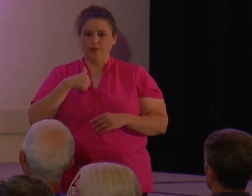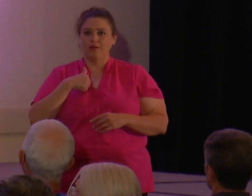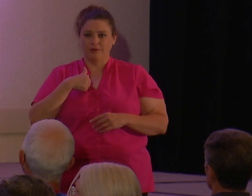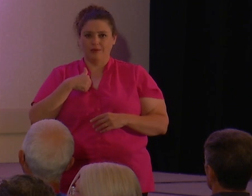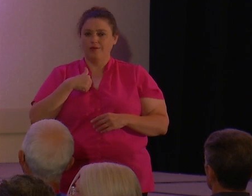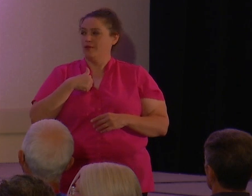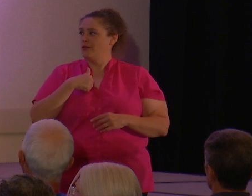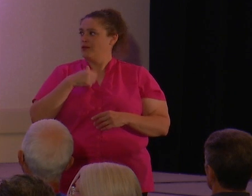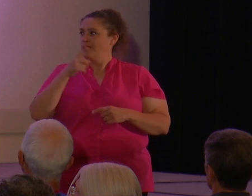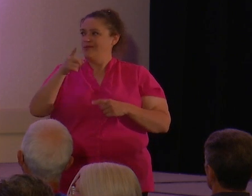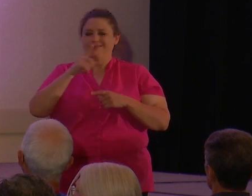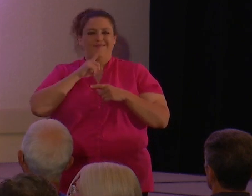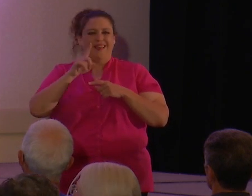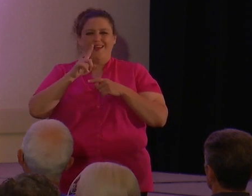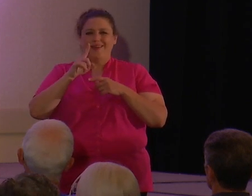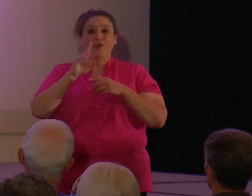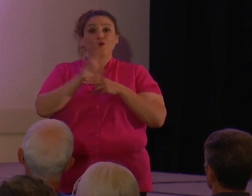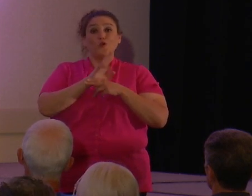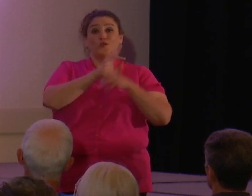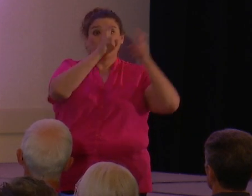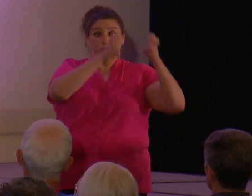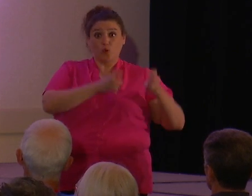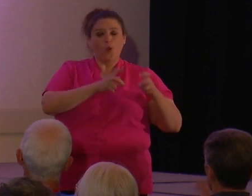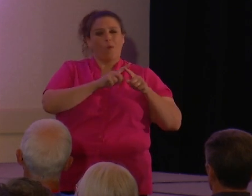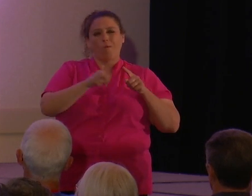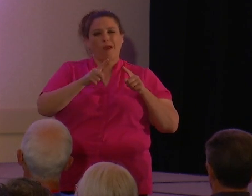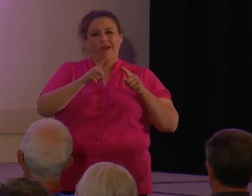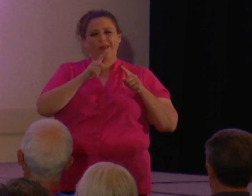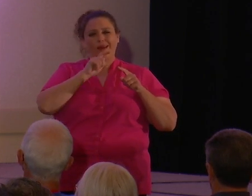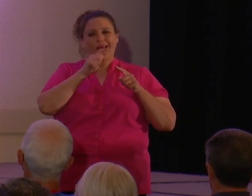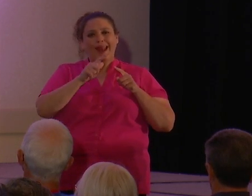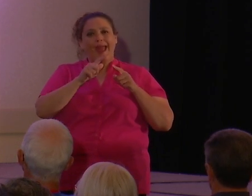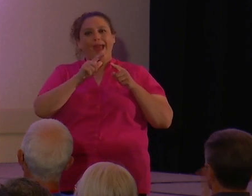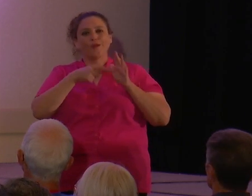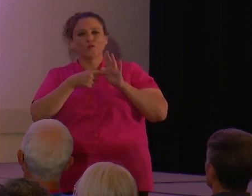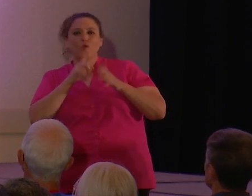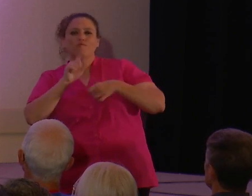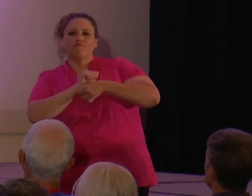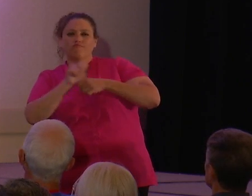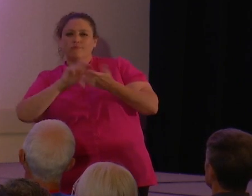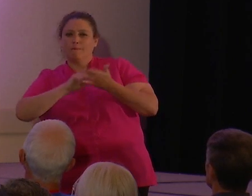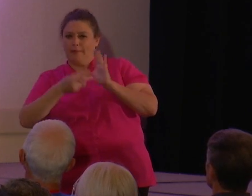Taken out of context like that and wordsmith like that. And of course, the